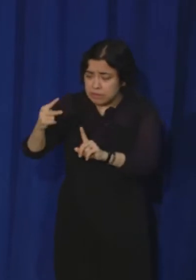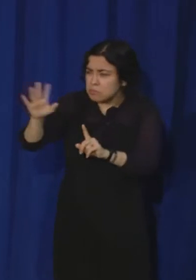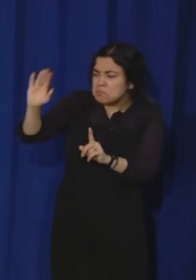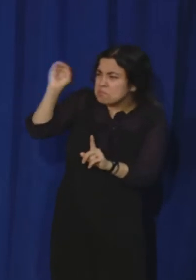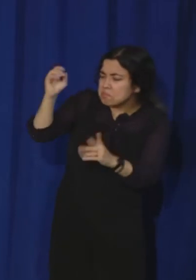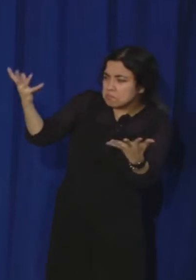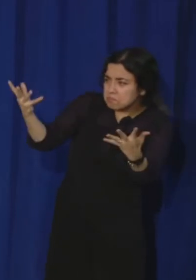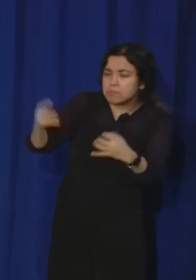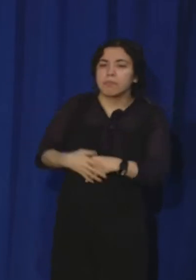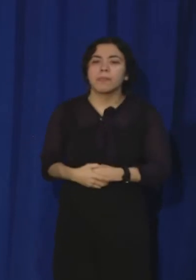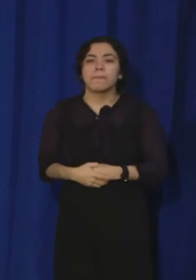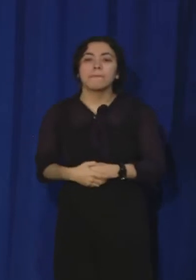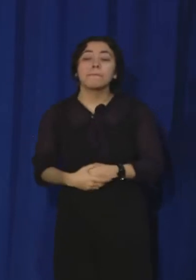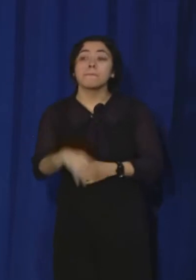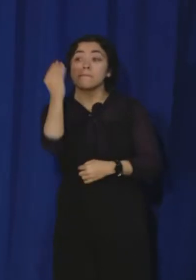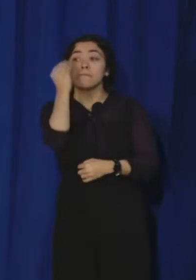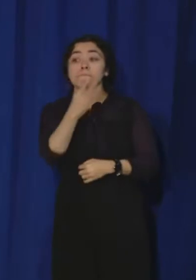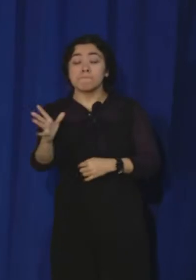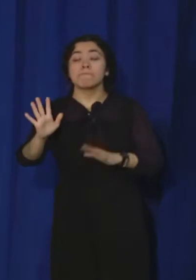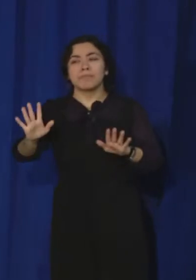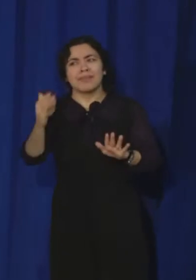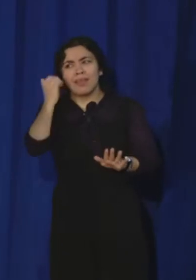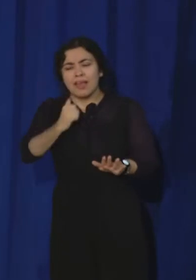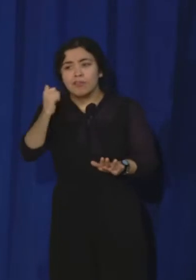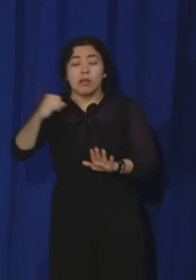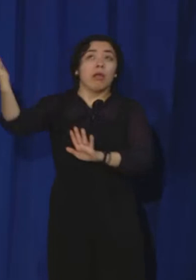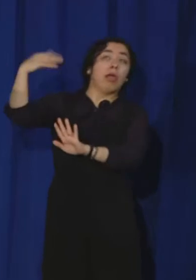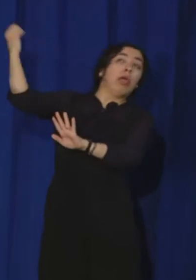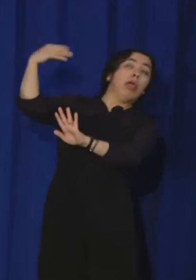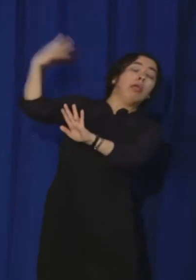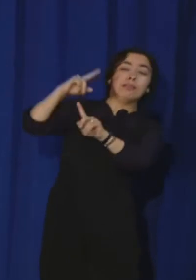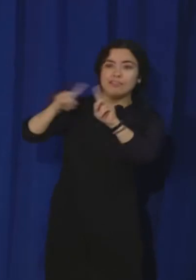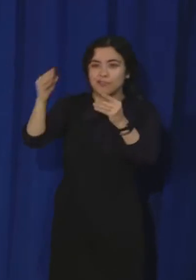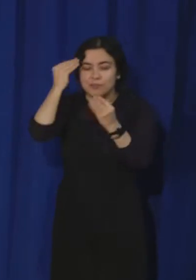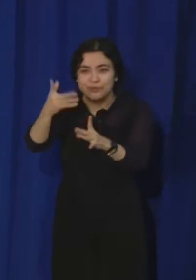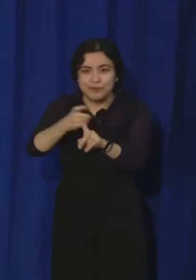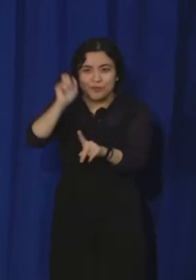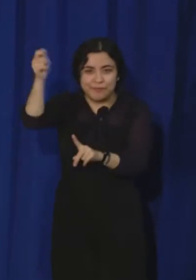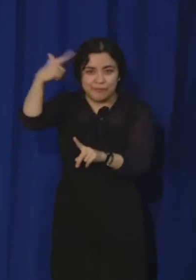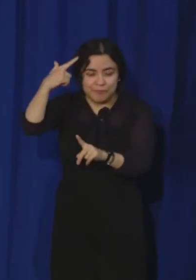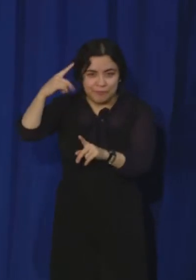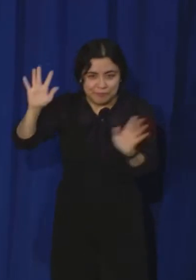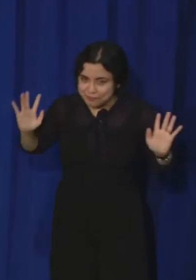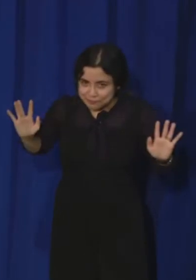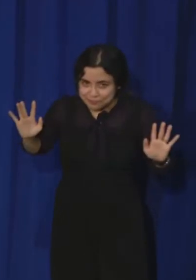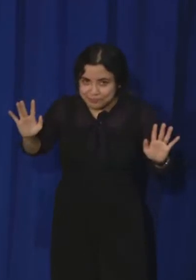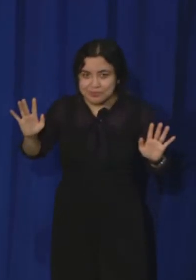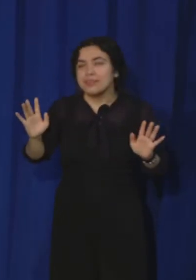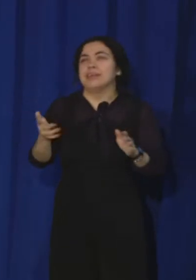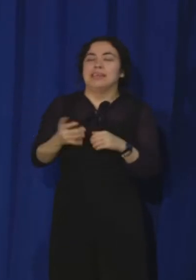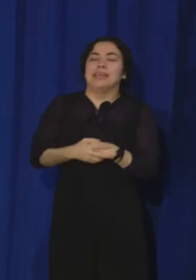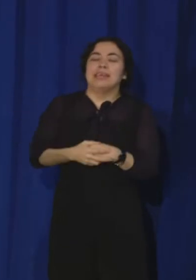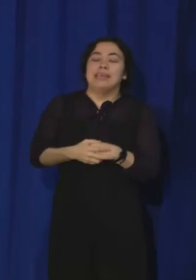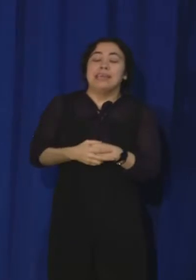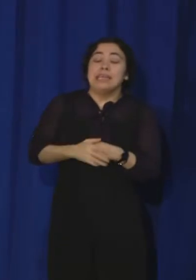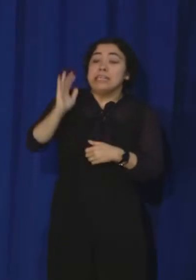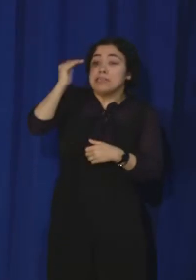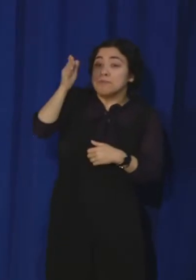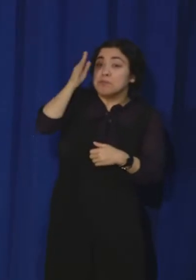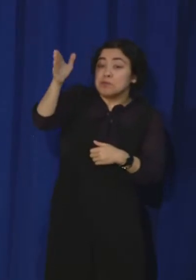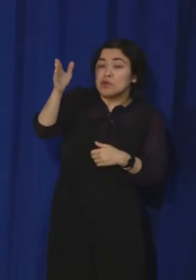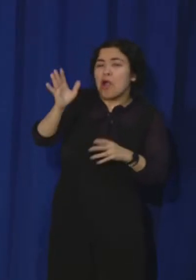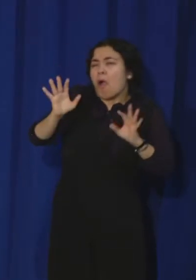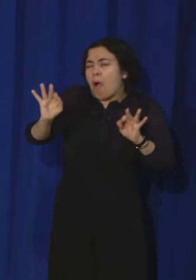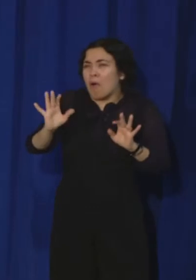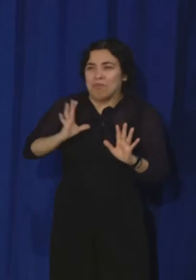tell you, every day right now, we're getting different information from the federal government. And it is looking promising, but